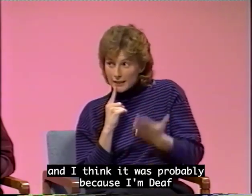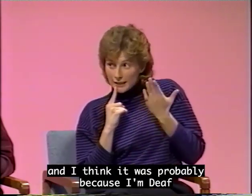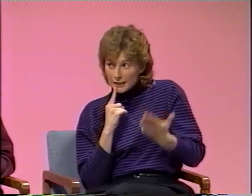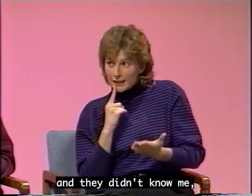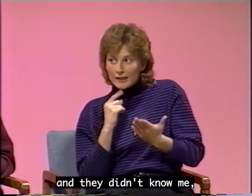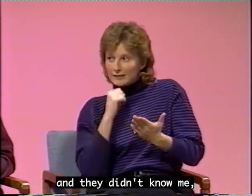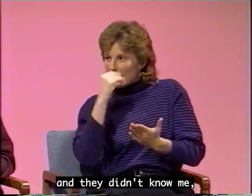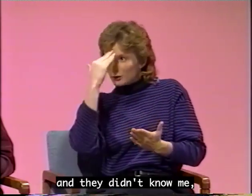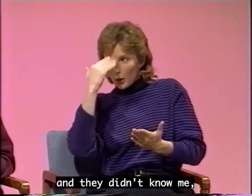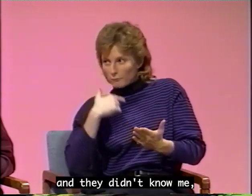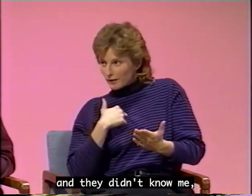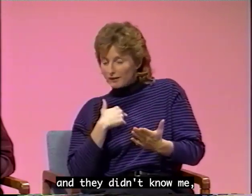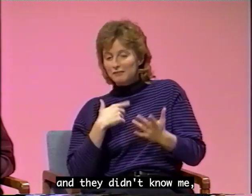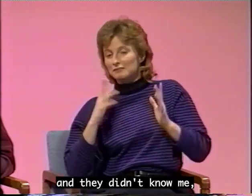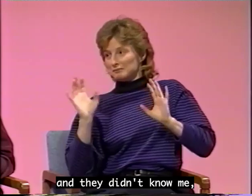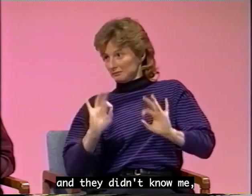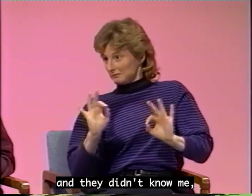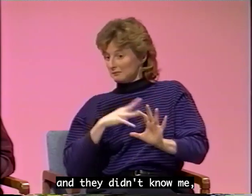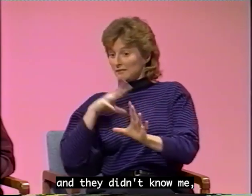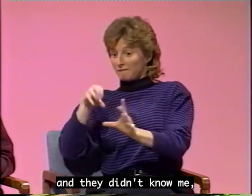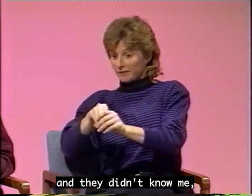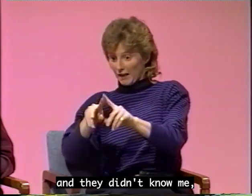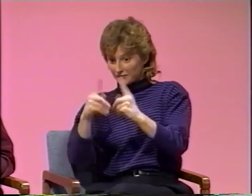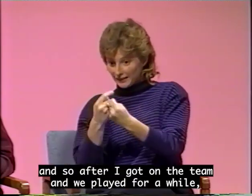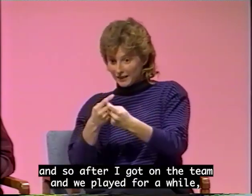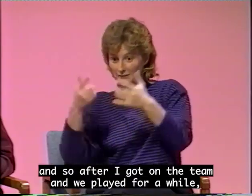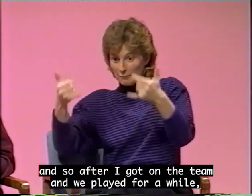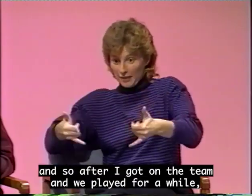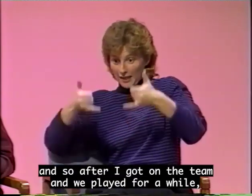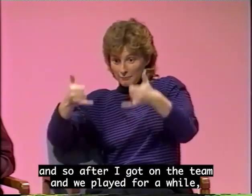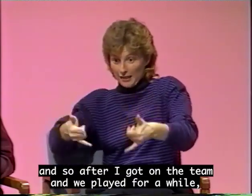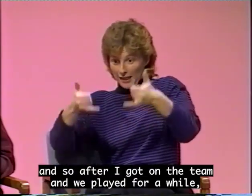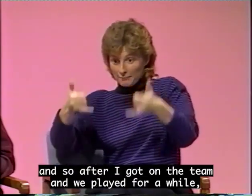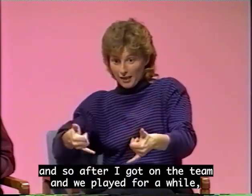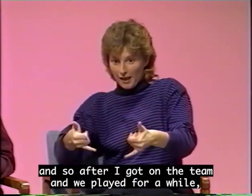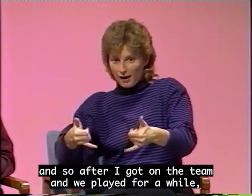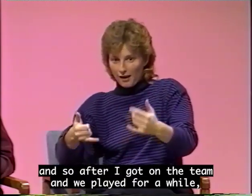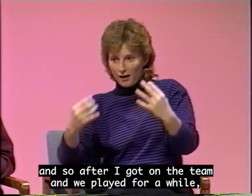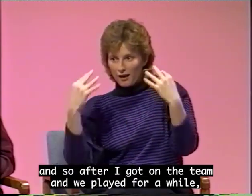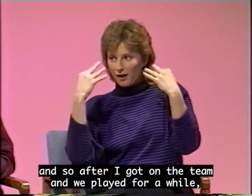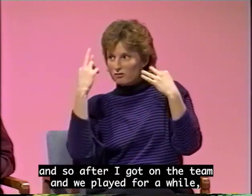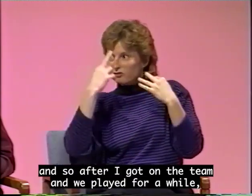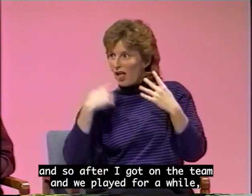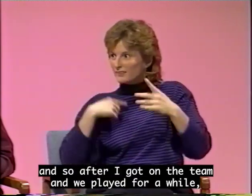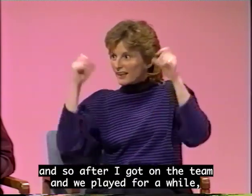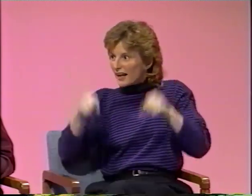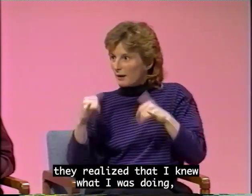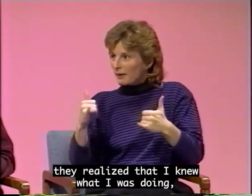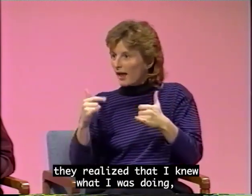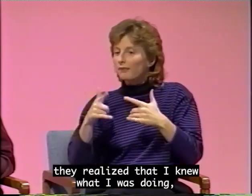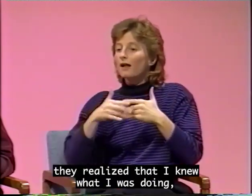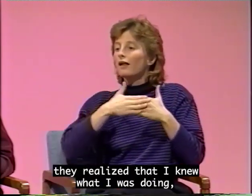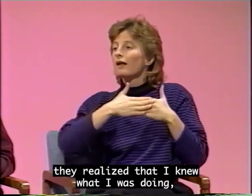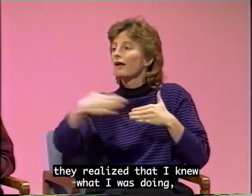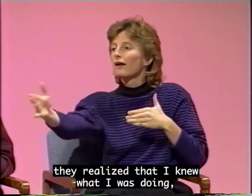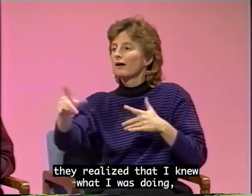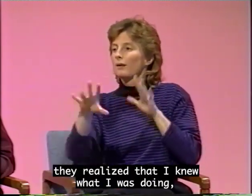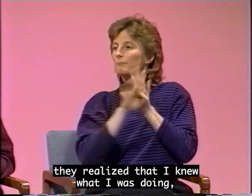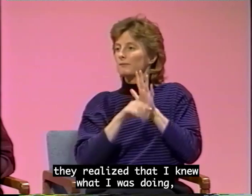deaf. And they didn't know me. And so after I got on the team and we played for a while, they realized that I knew what I